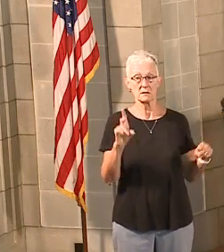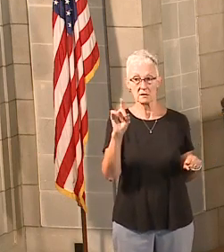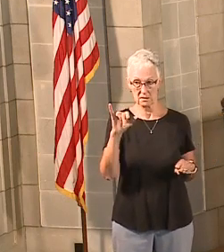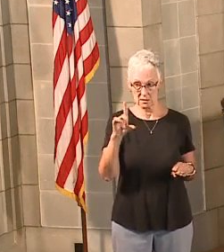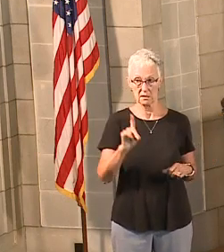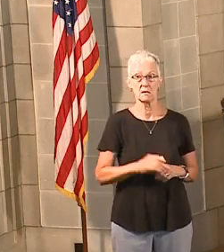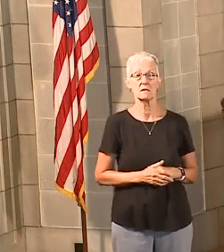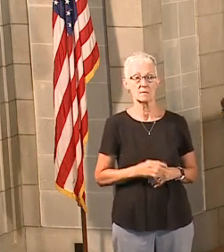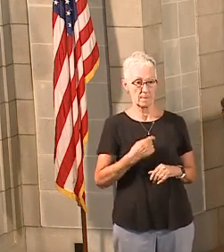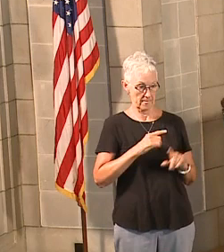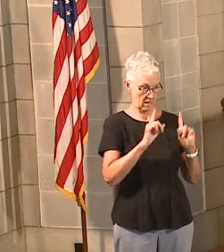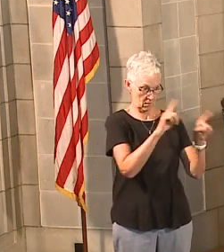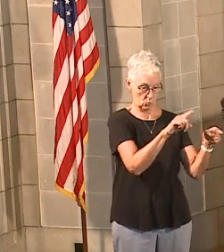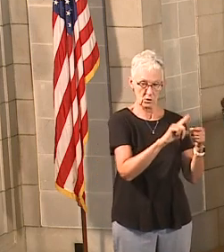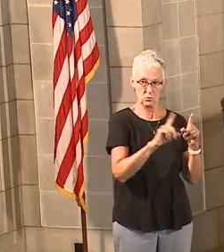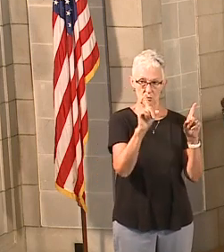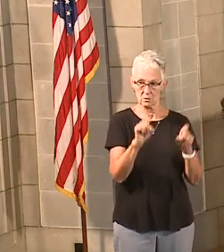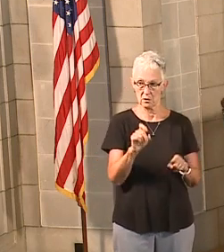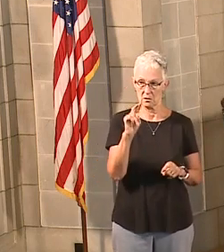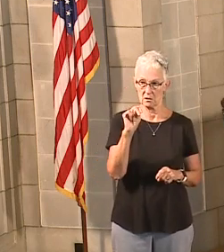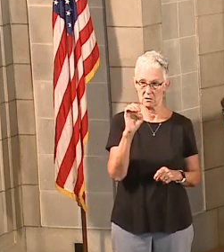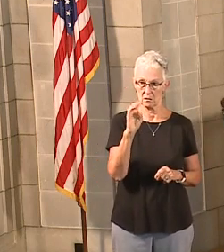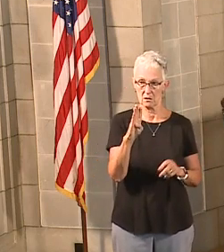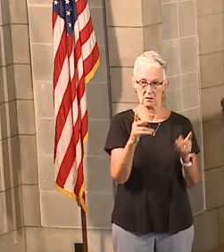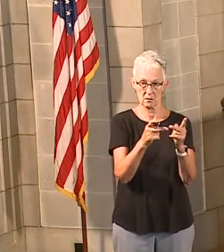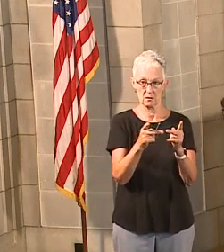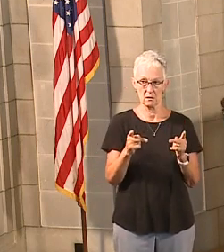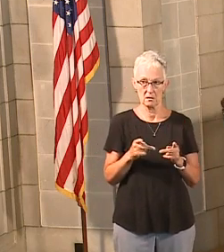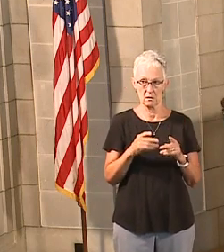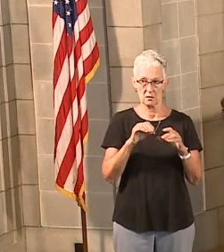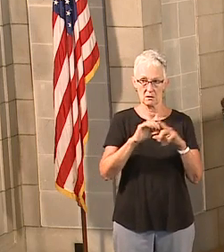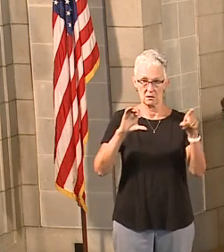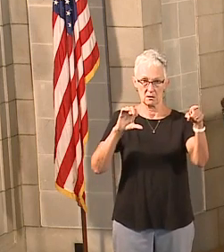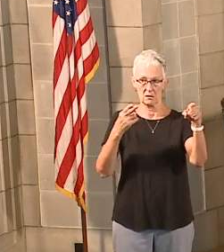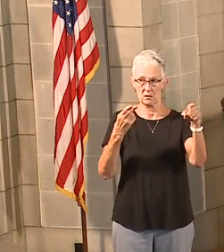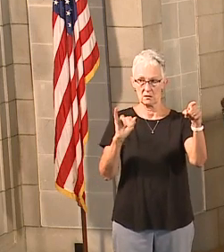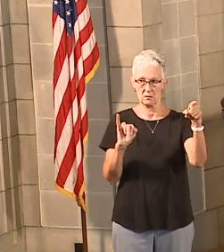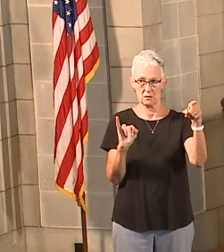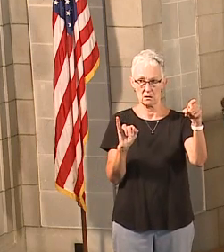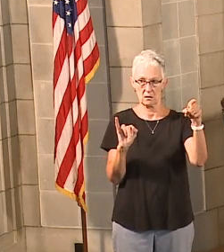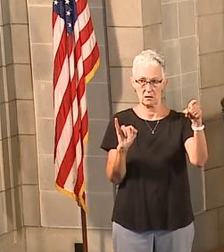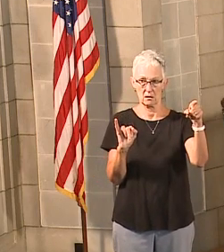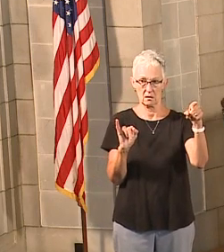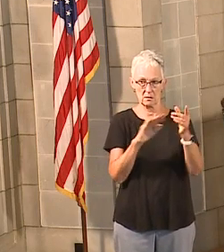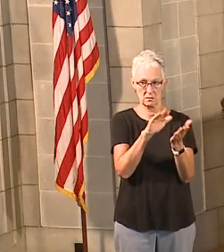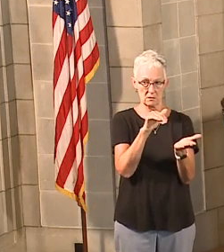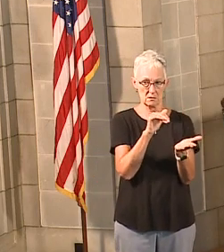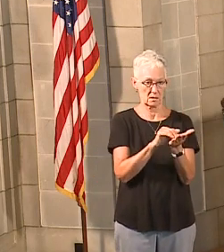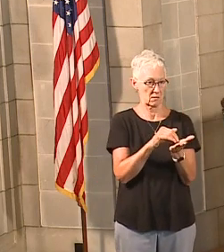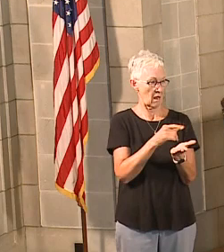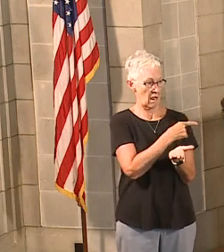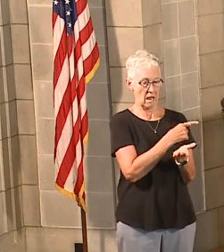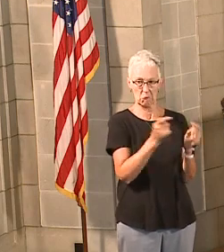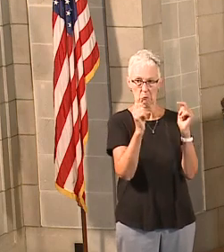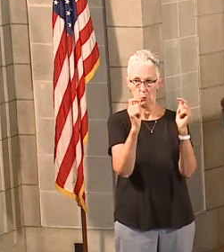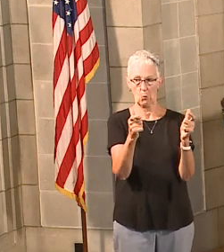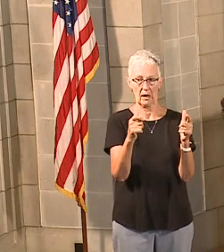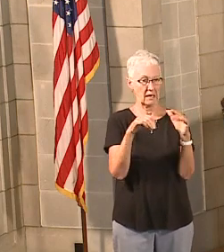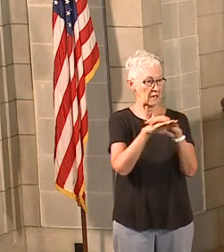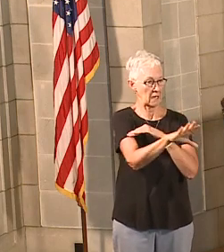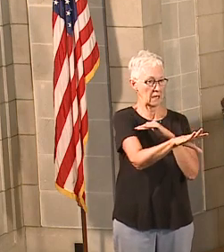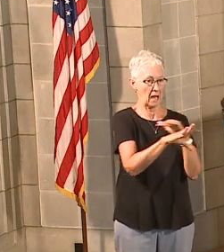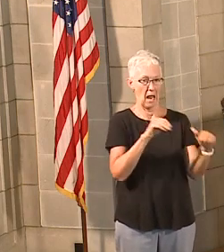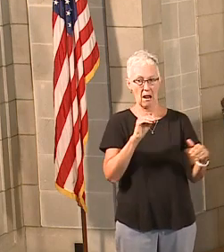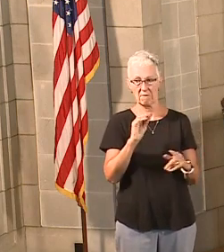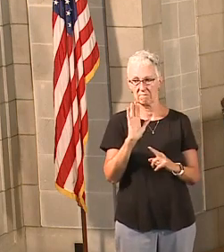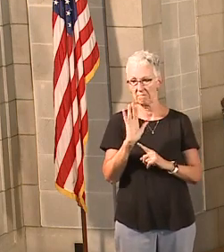the Test Nebraska site down at the CHI Health Center, it was a very slick process. I think they got me in and out there in about 5 minutes.